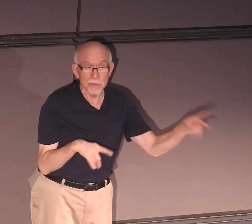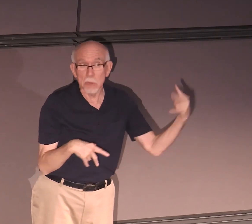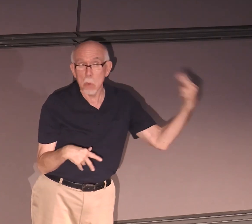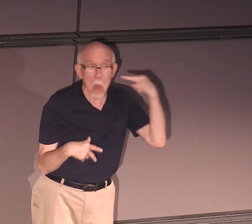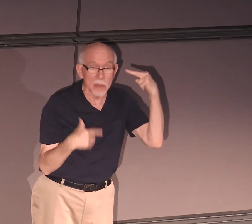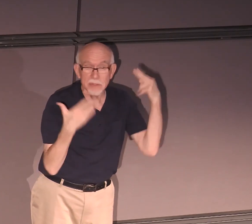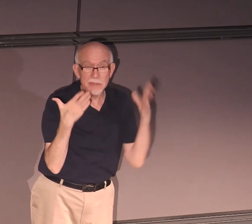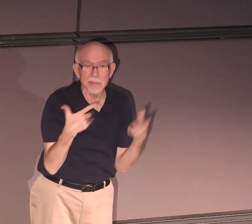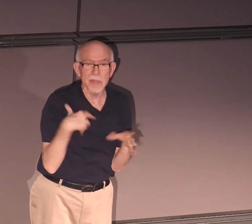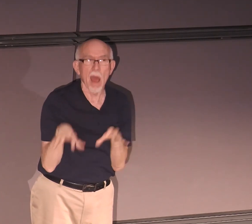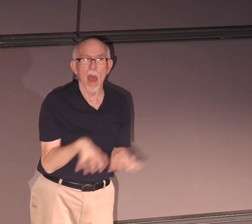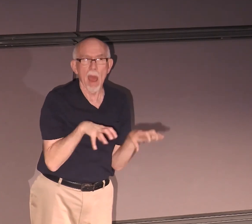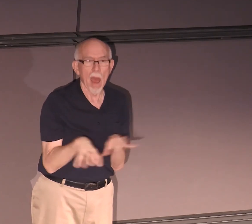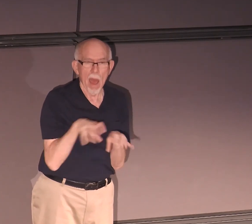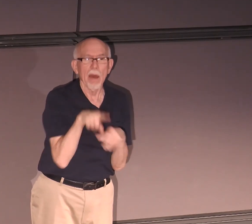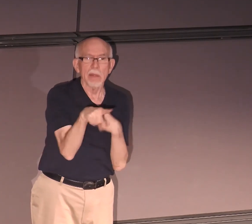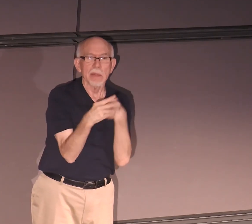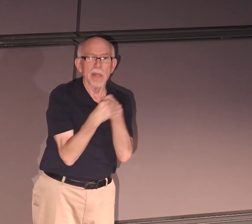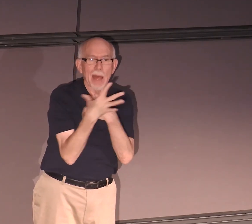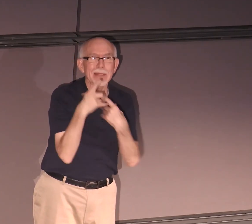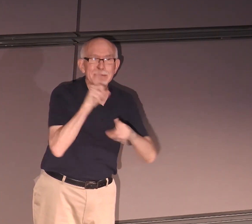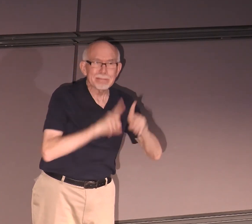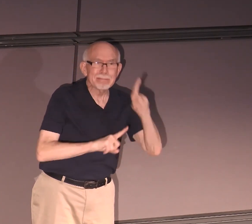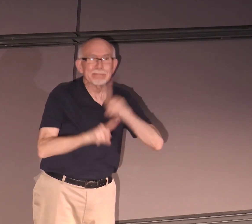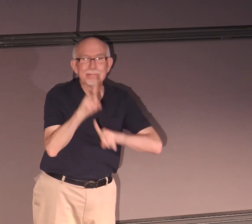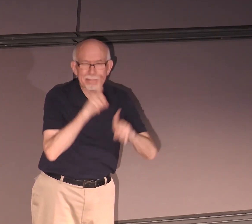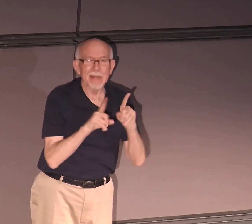for counselors to do observation.